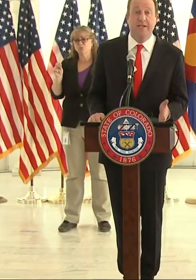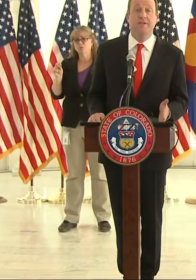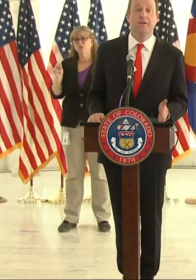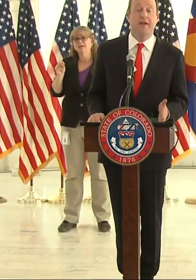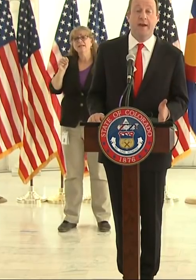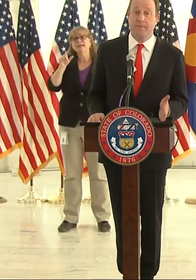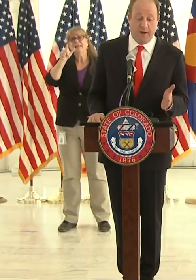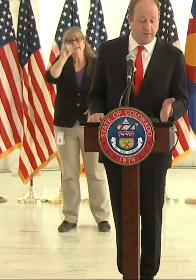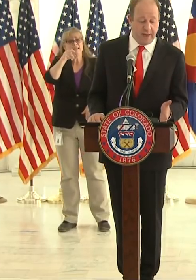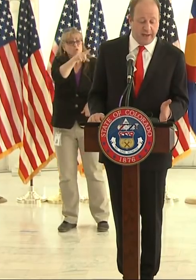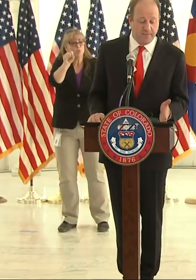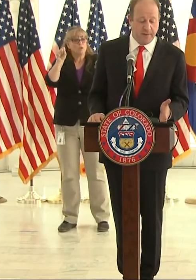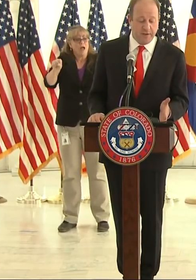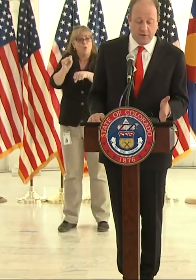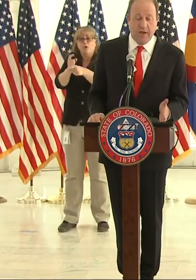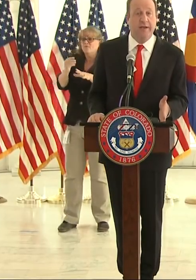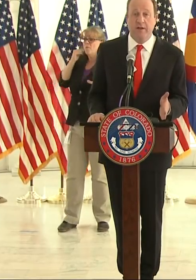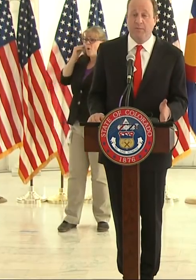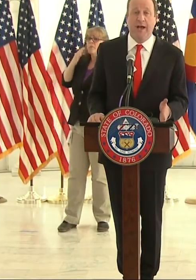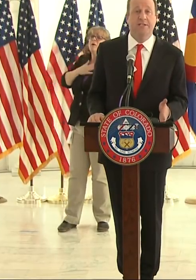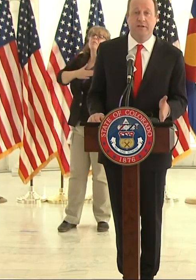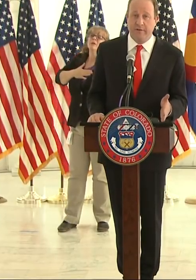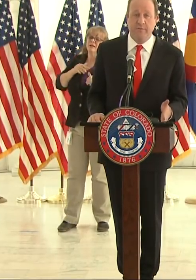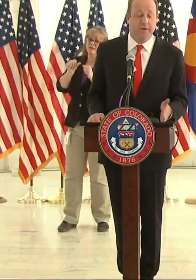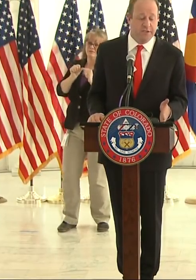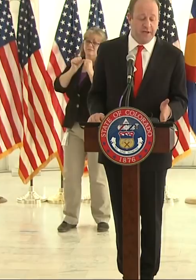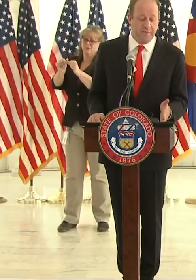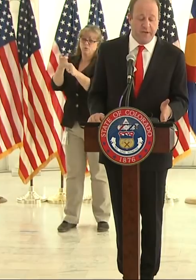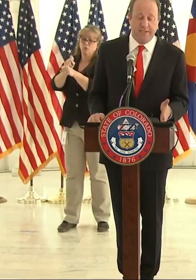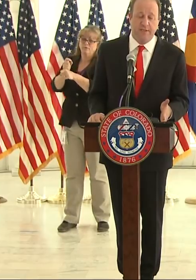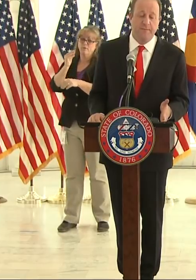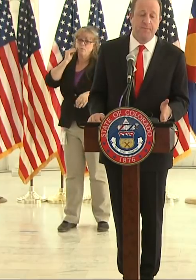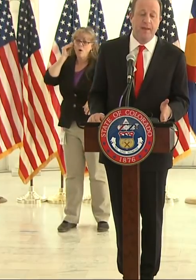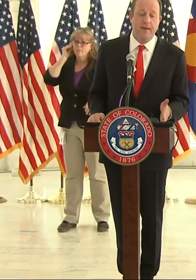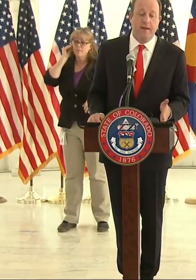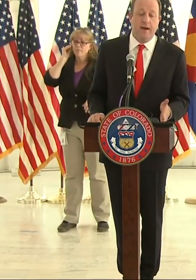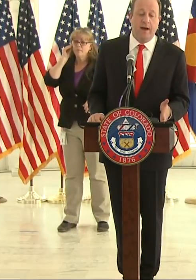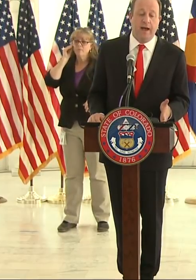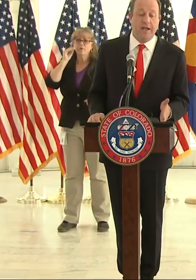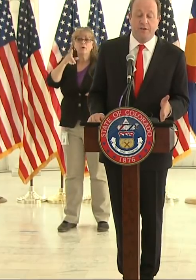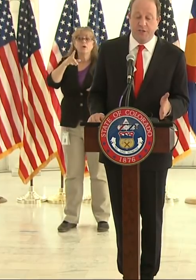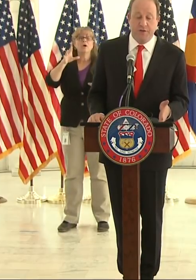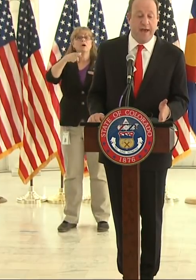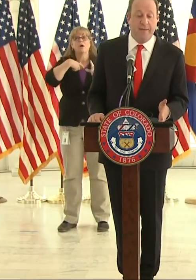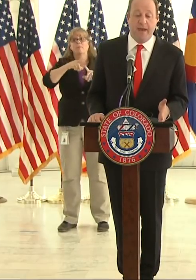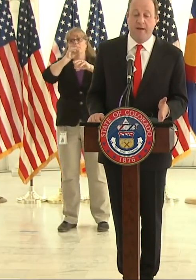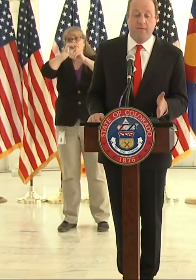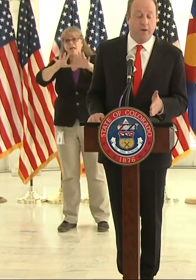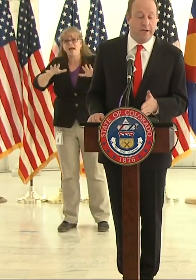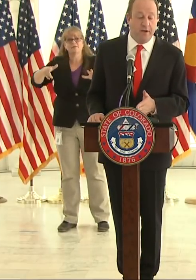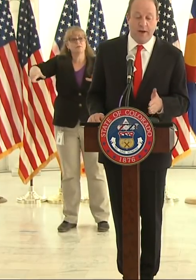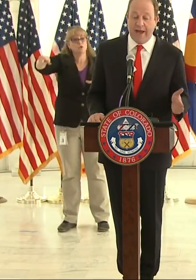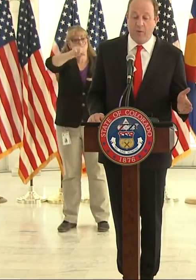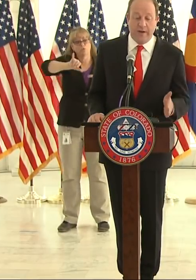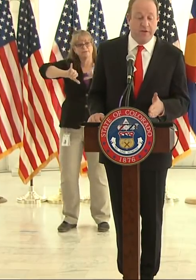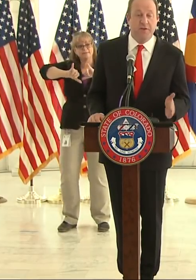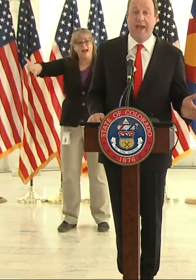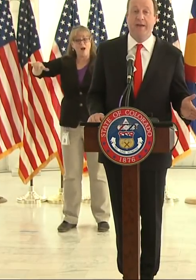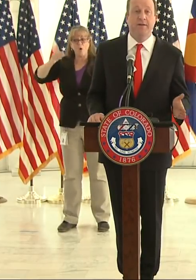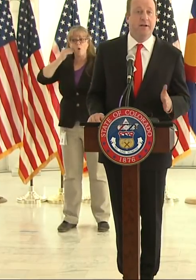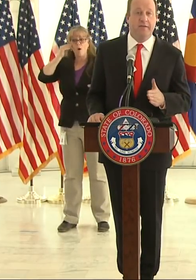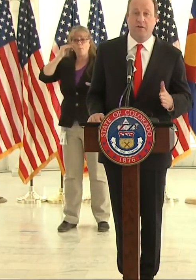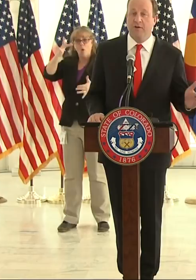can continue to do that all in May. You're lucky, you're blessed, you don't have to put yourself at risk. And you should do that and avoid going out